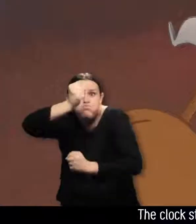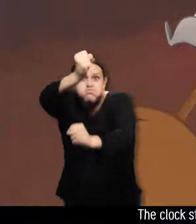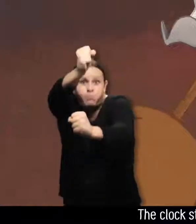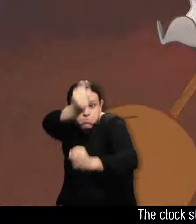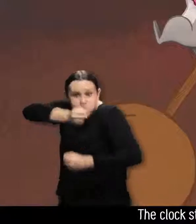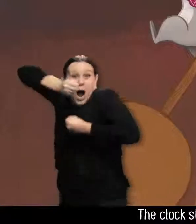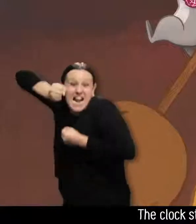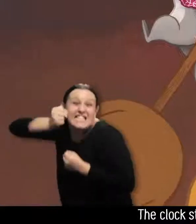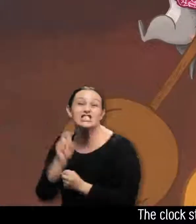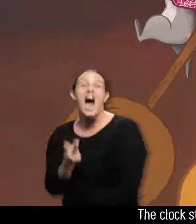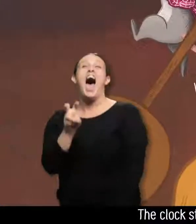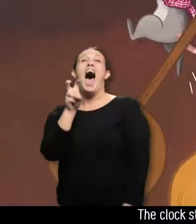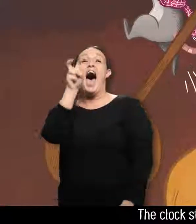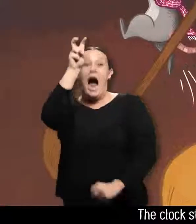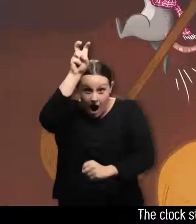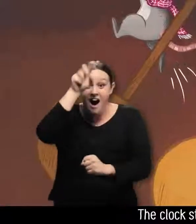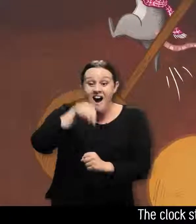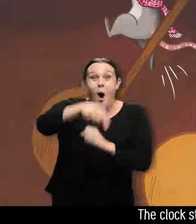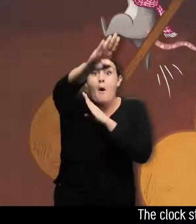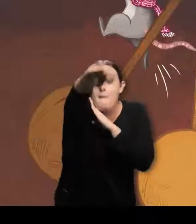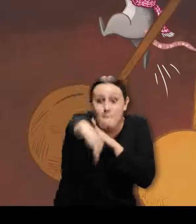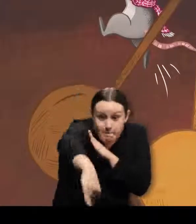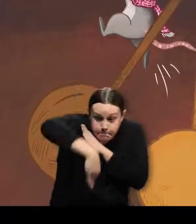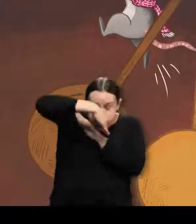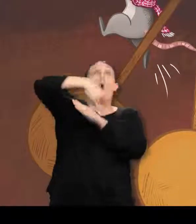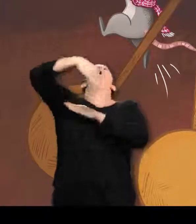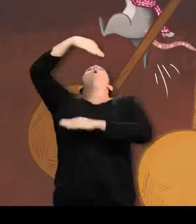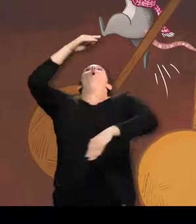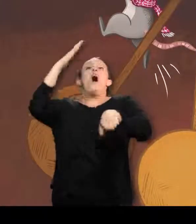The clock struck one.